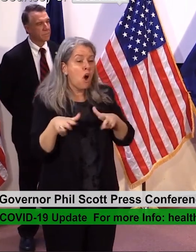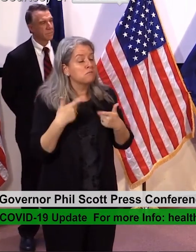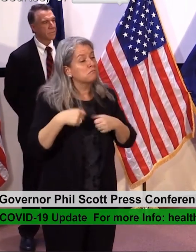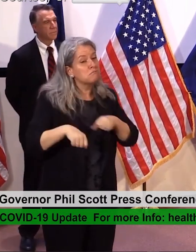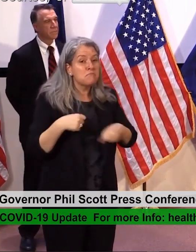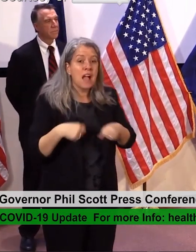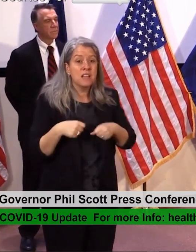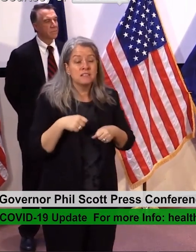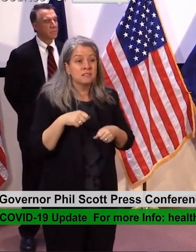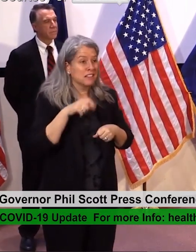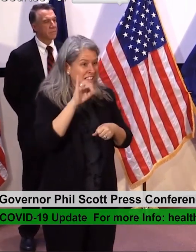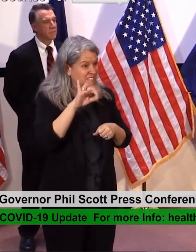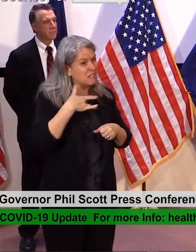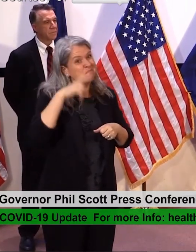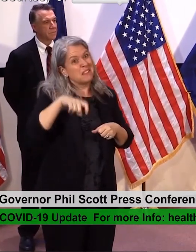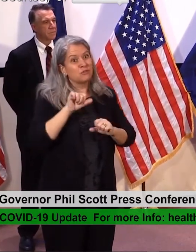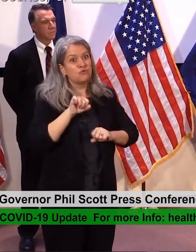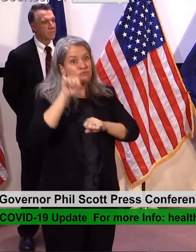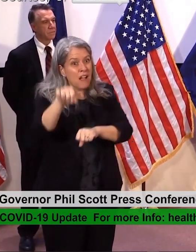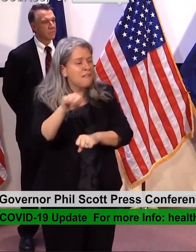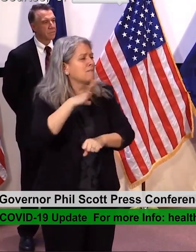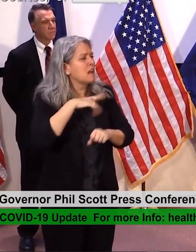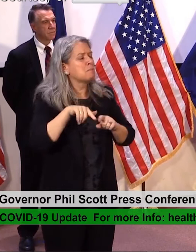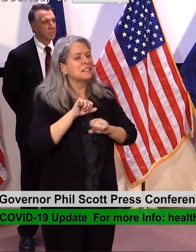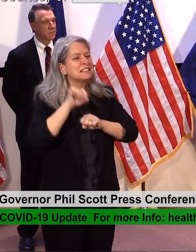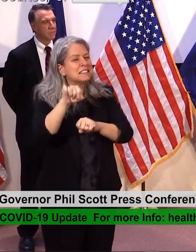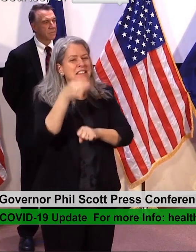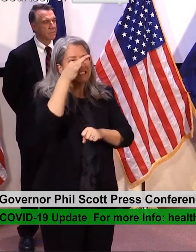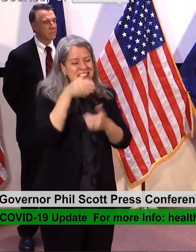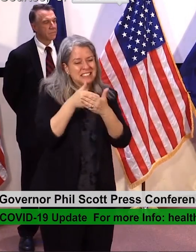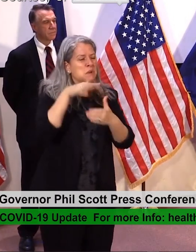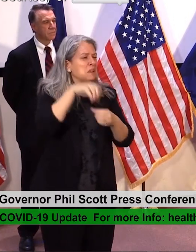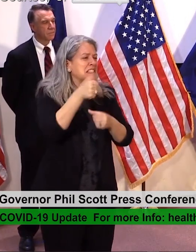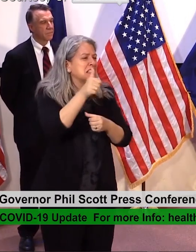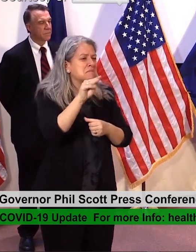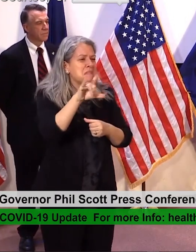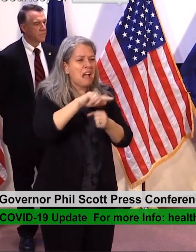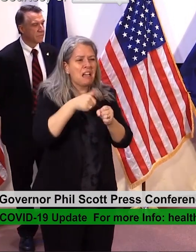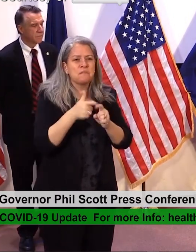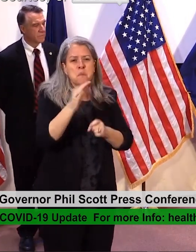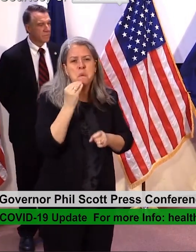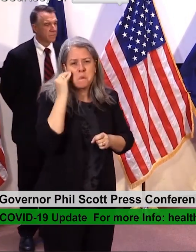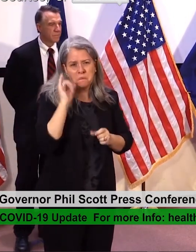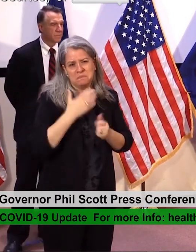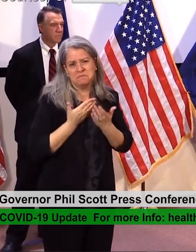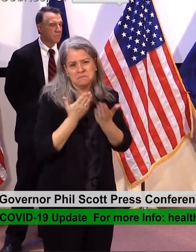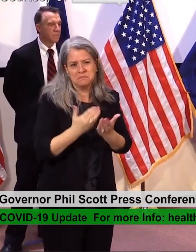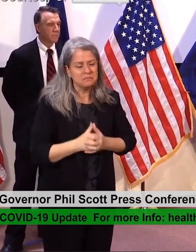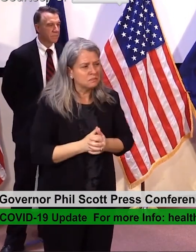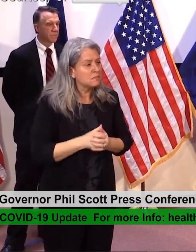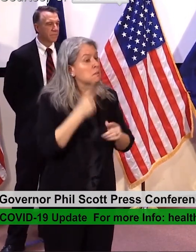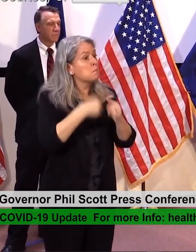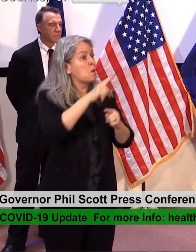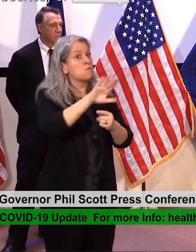to, and if you must drive to get outside, work to limit your trips to less than 10 miles. Be sure to continue to observe social